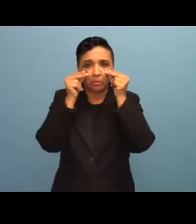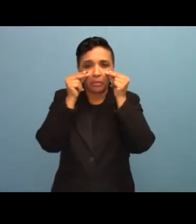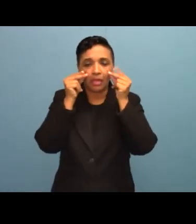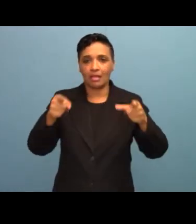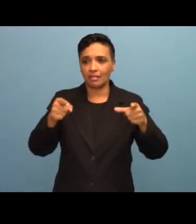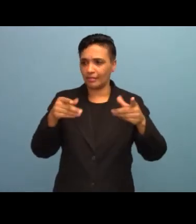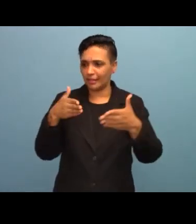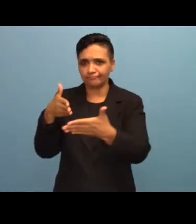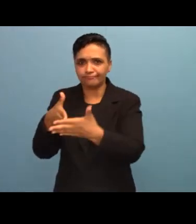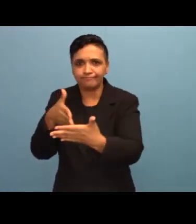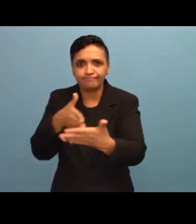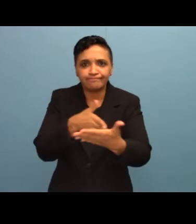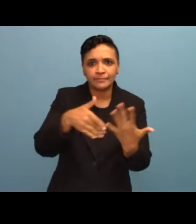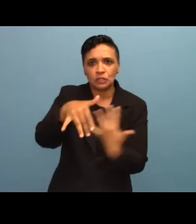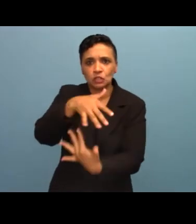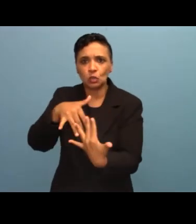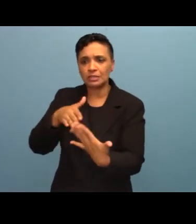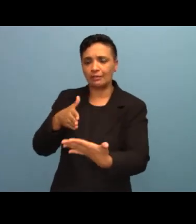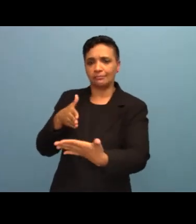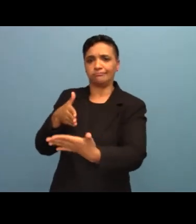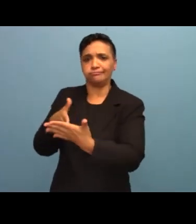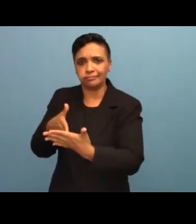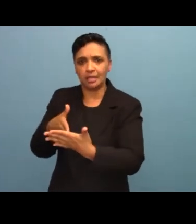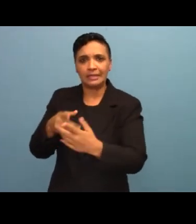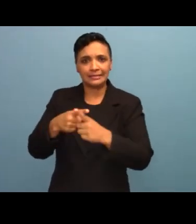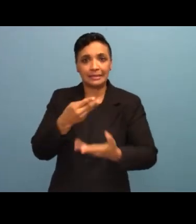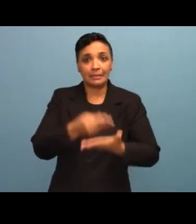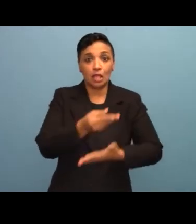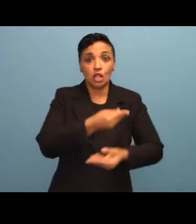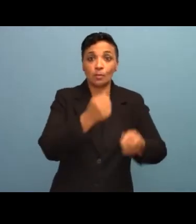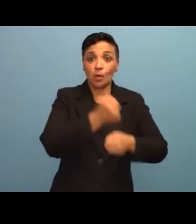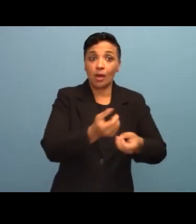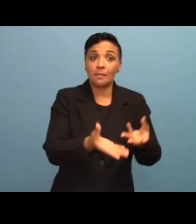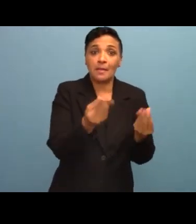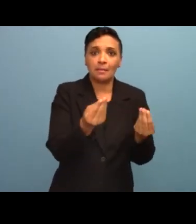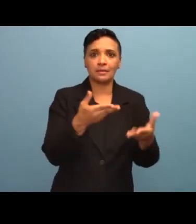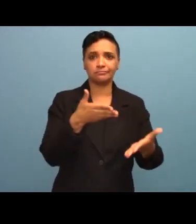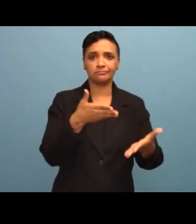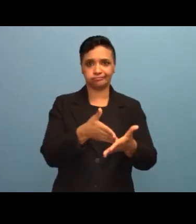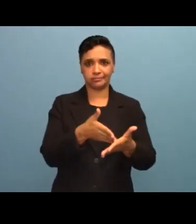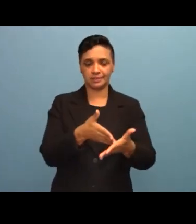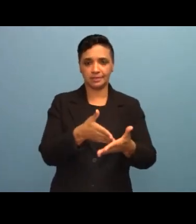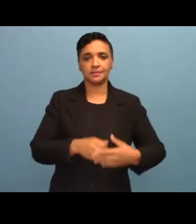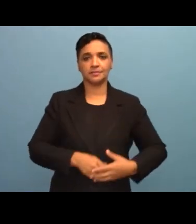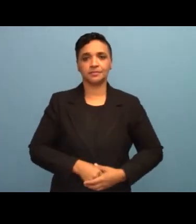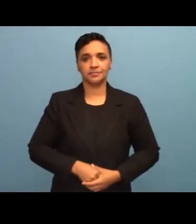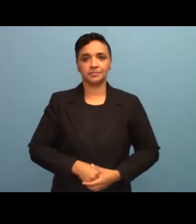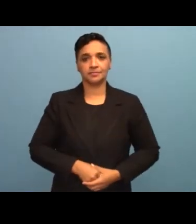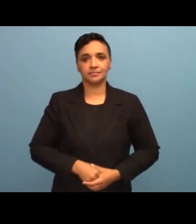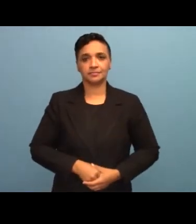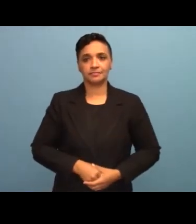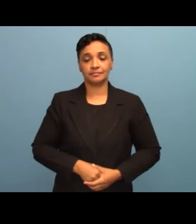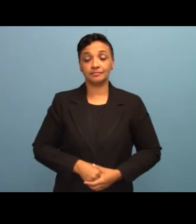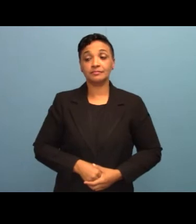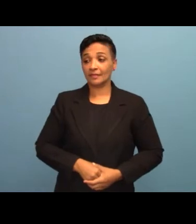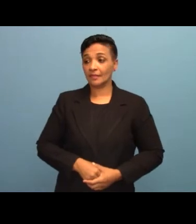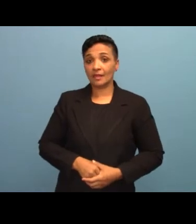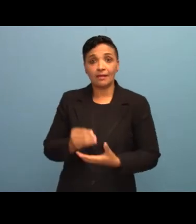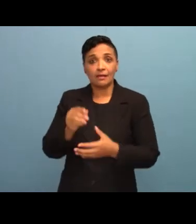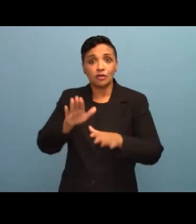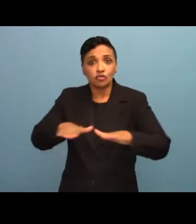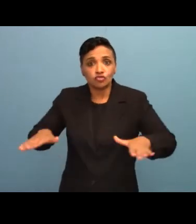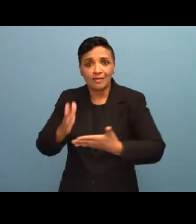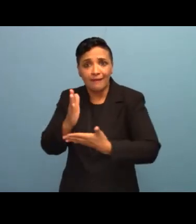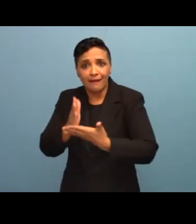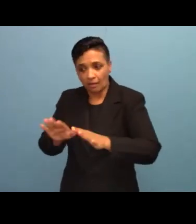social participation, and future economic potential. Almost half of this vision loss could have been avoided